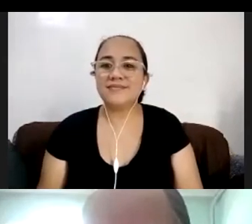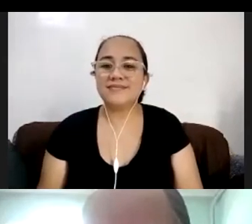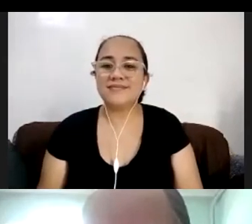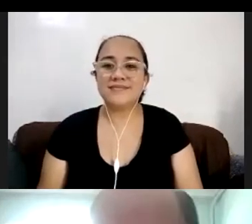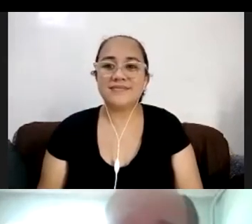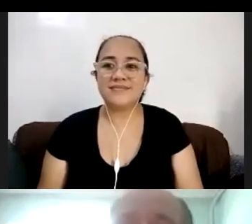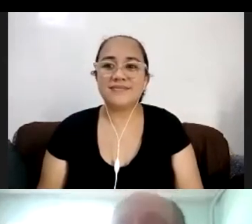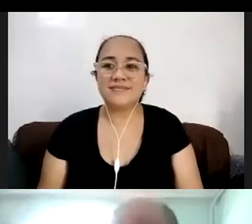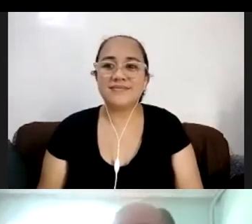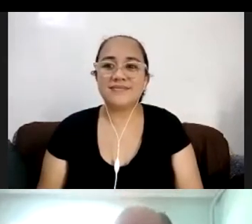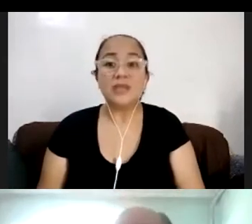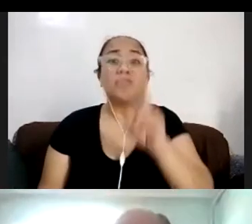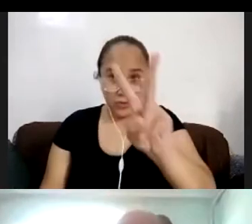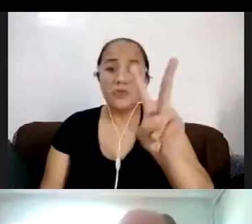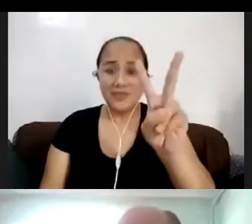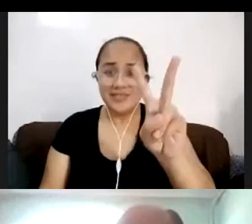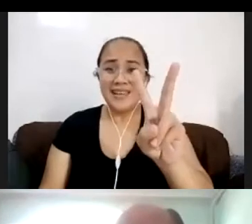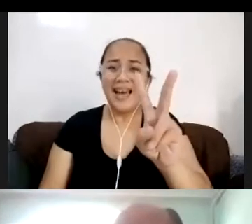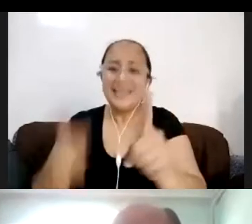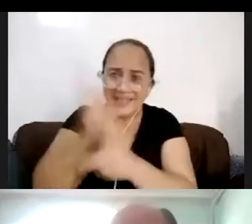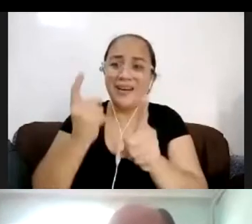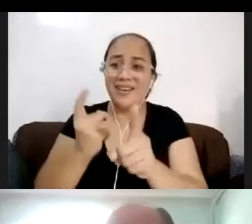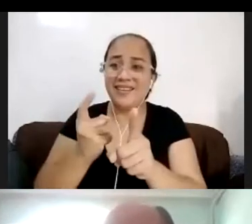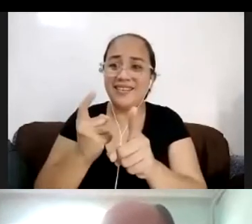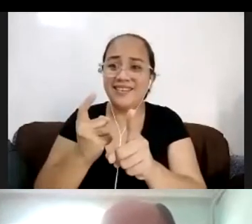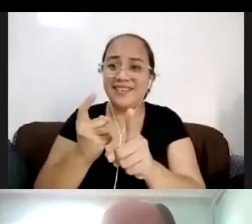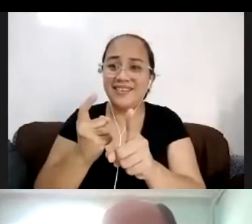2. 2, exactly.